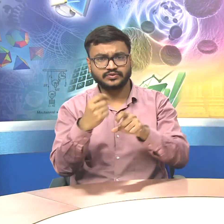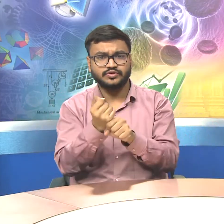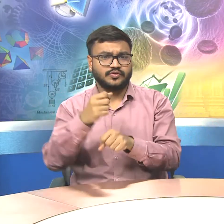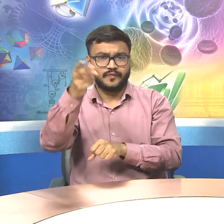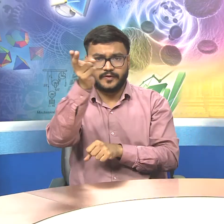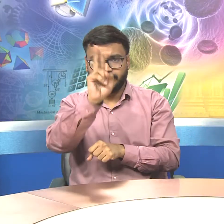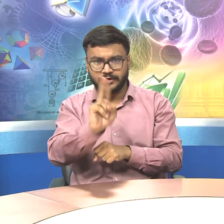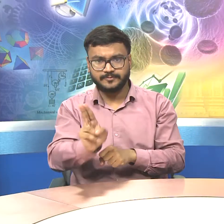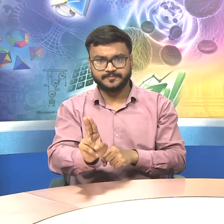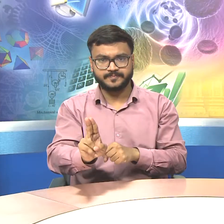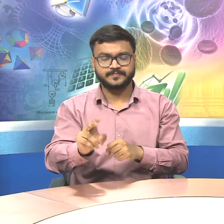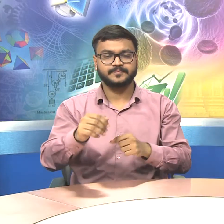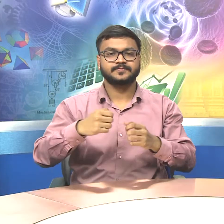and Grammar of ISL.